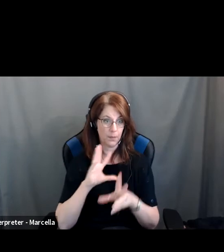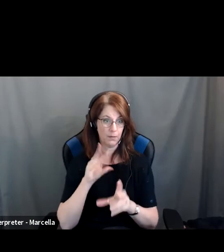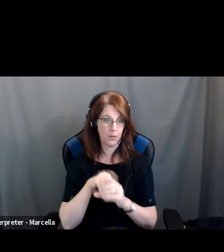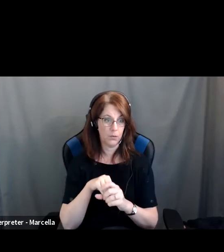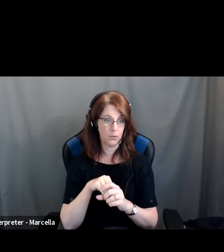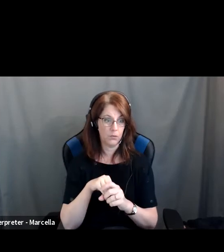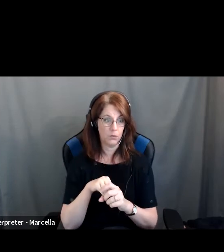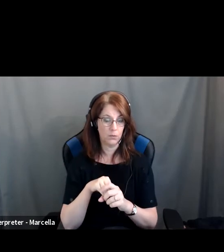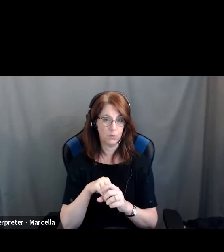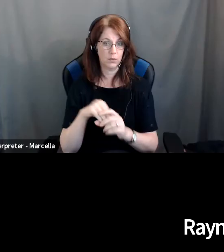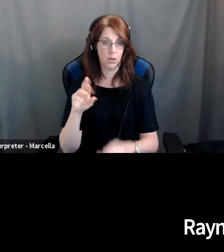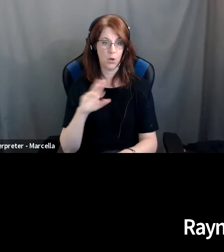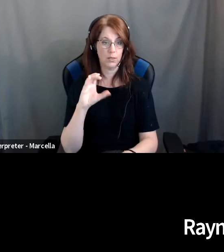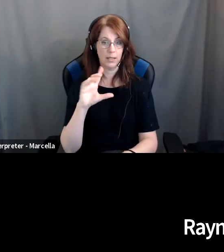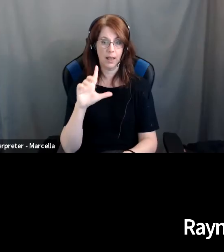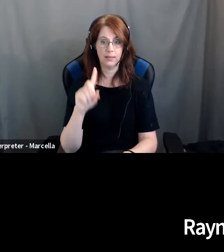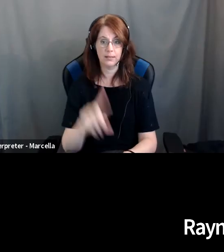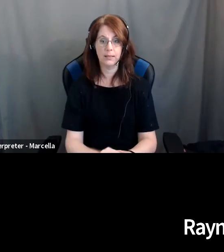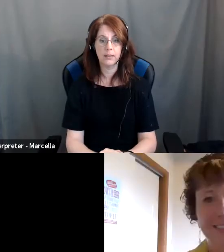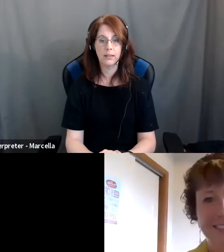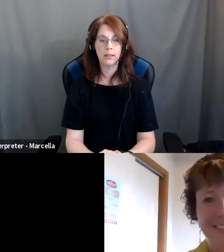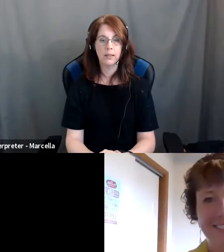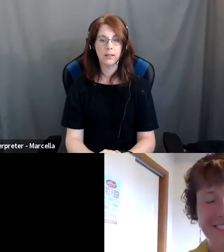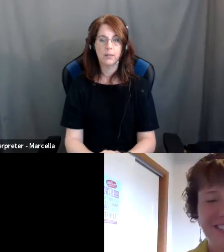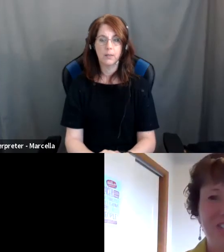in RCLD?